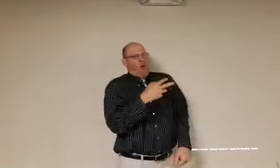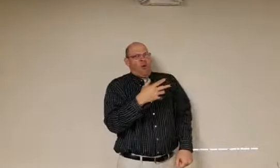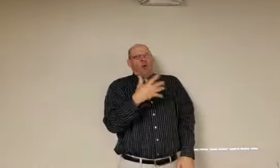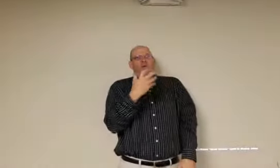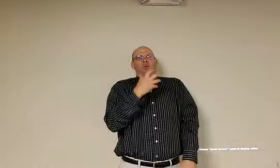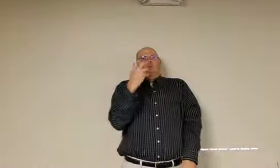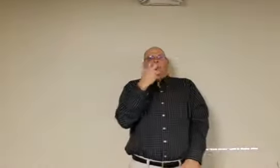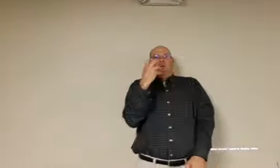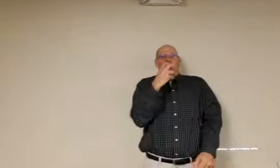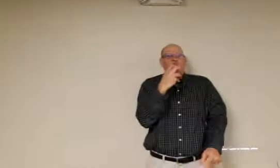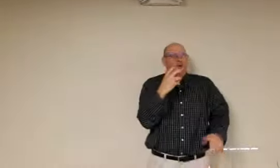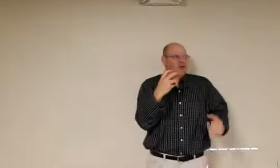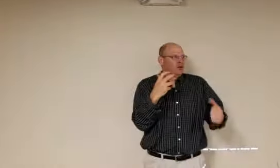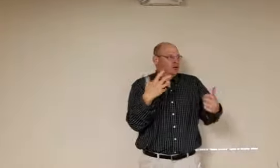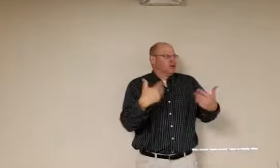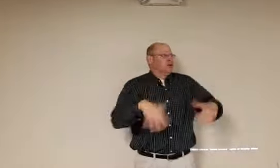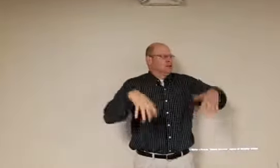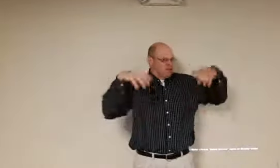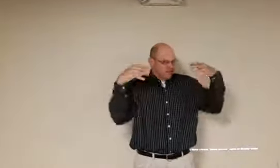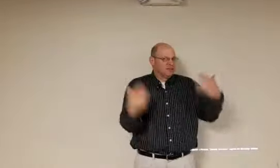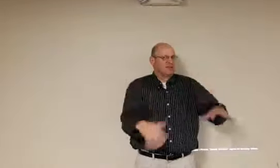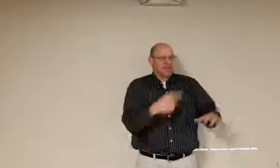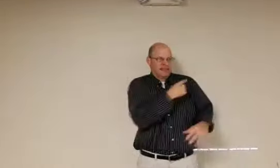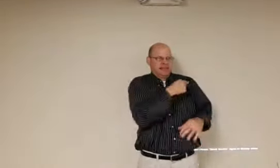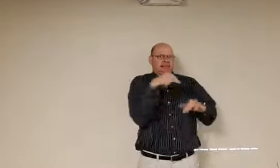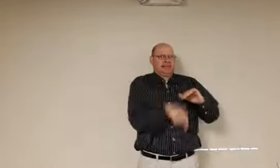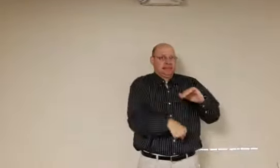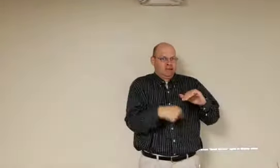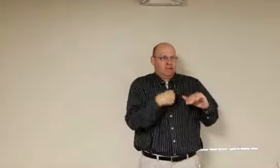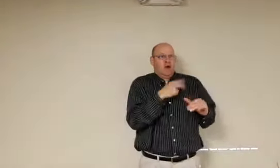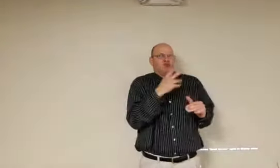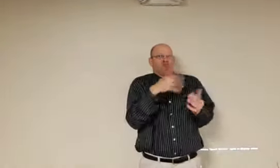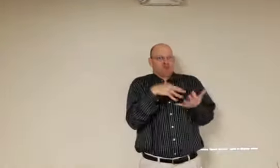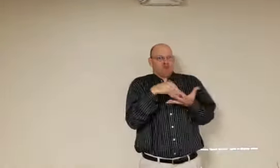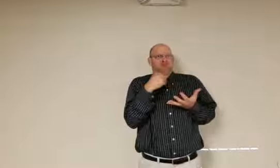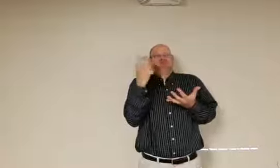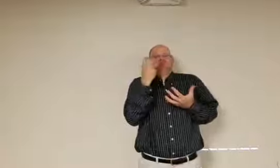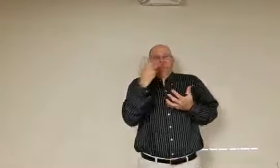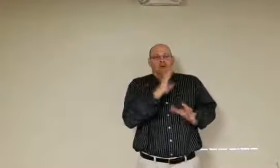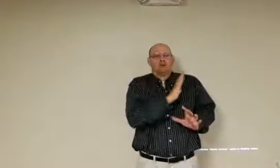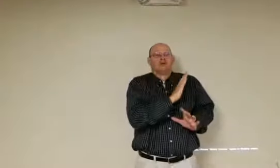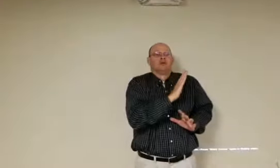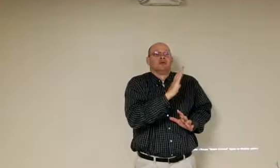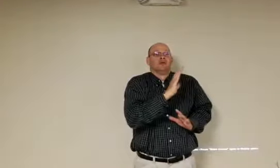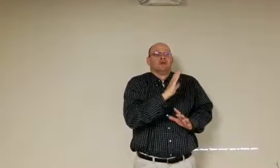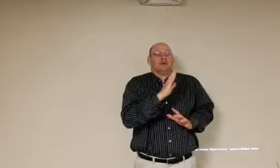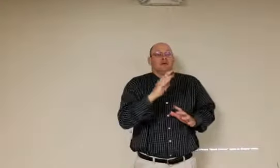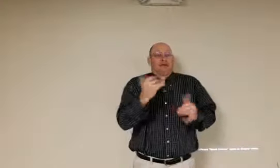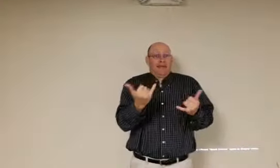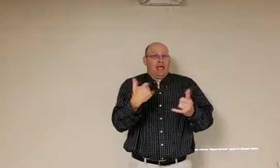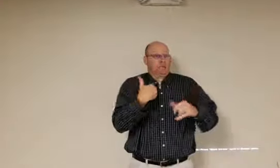I feel like, wow, I've got to share something here. This is very deep, and I was learning when I was